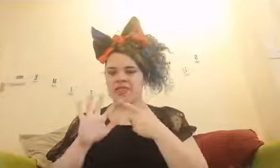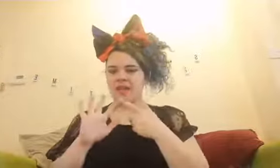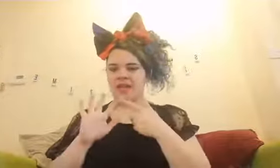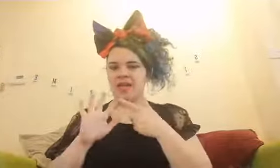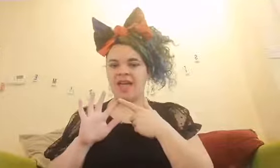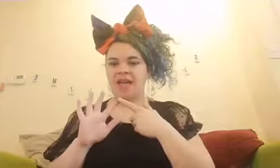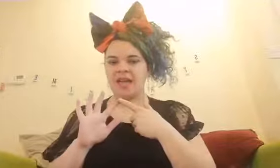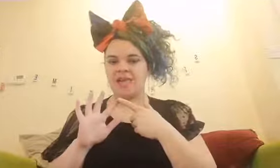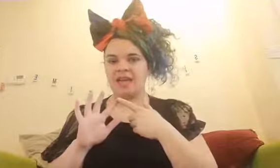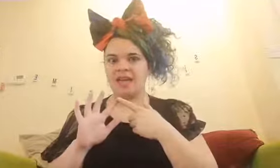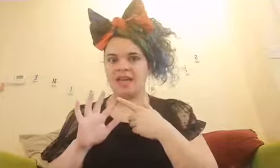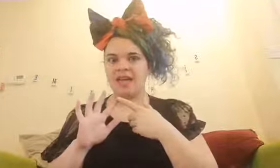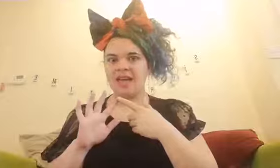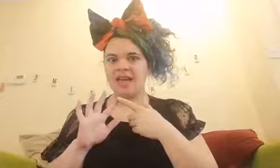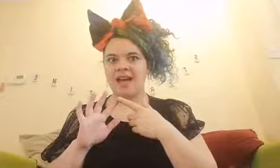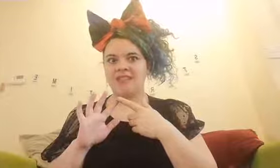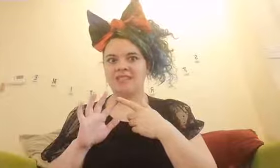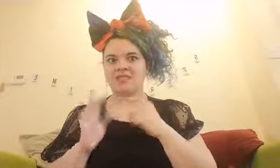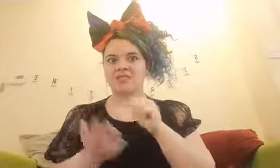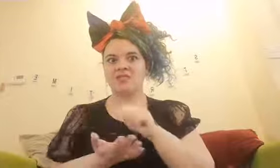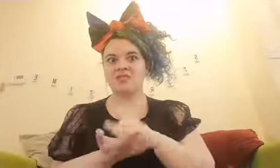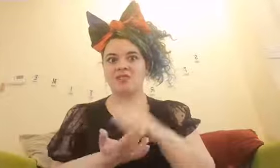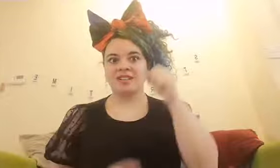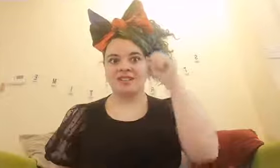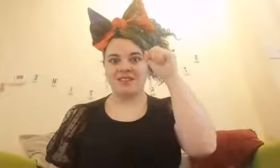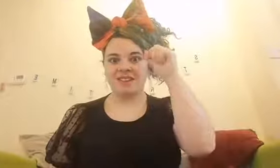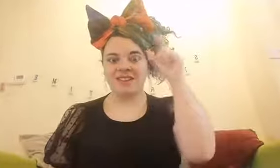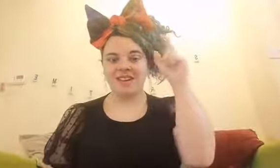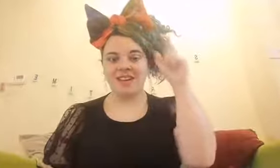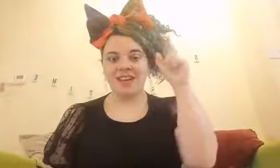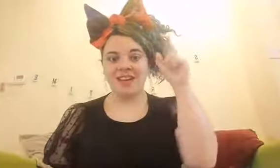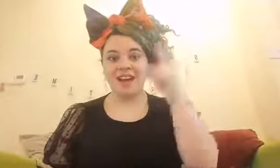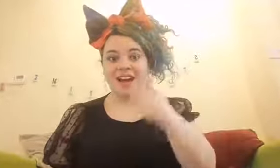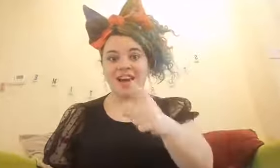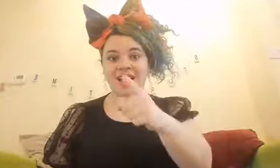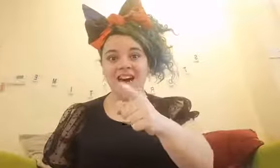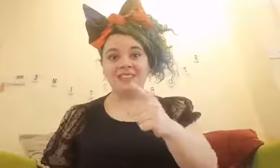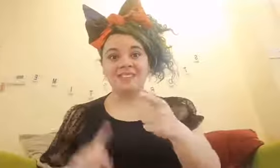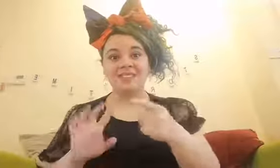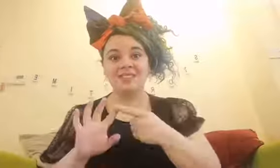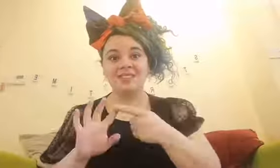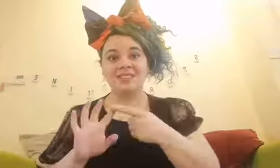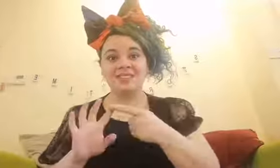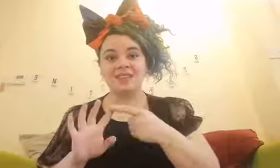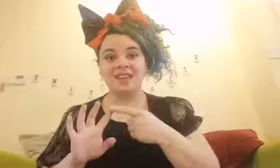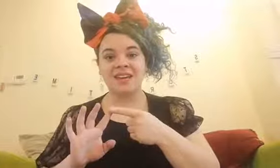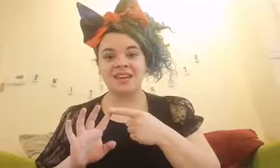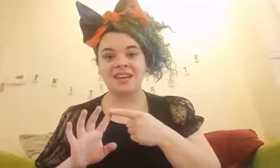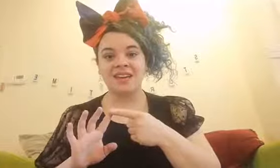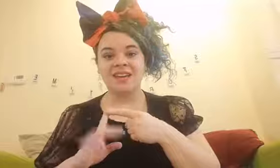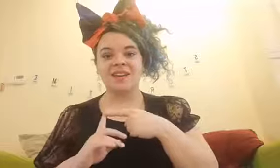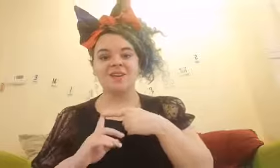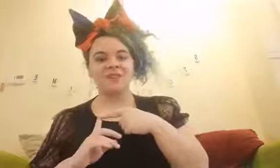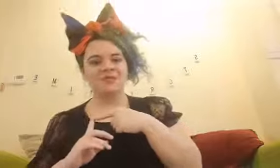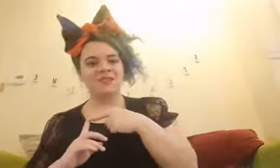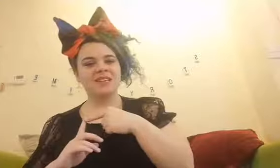I think Emily has the right idea. Ah, and so does Evie. Oh, he